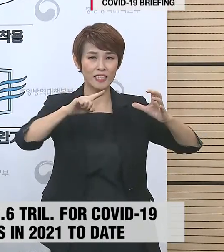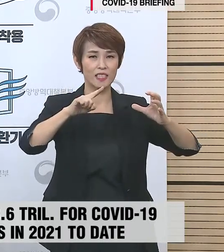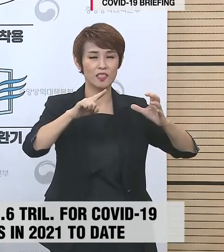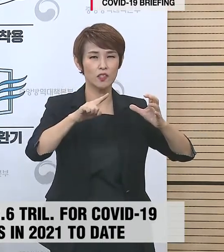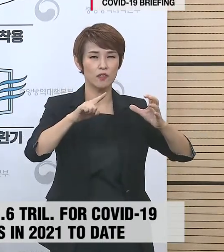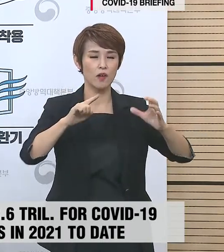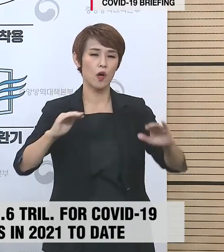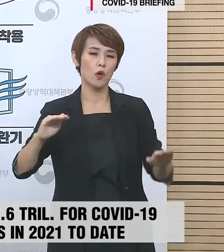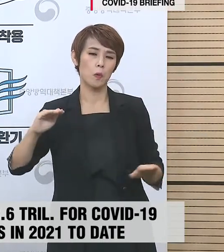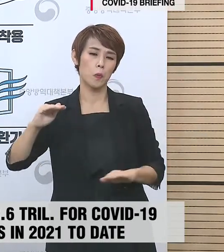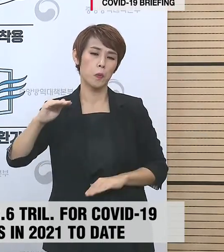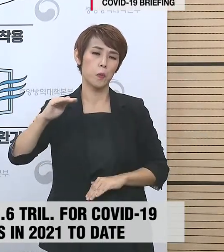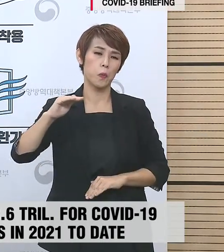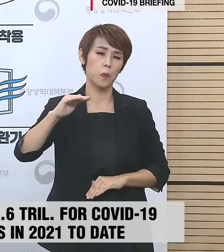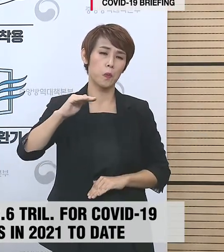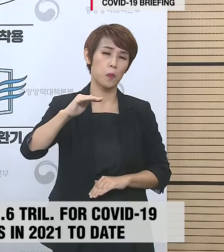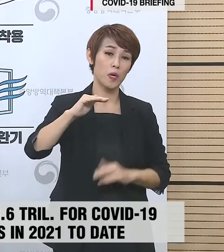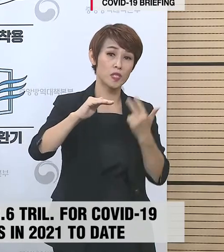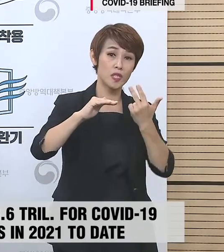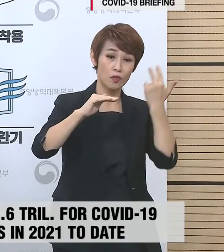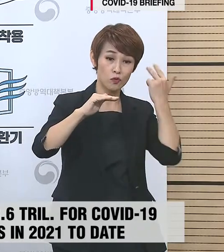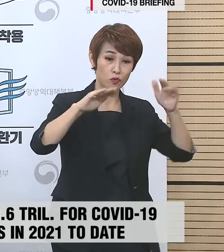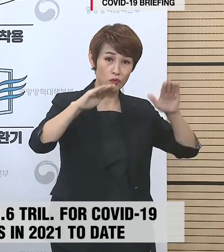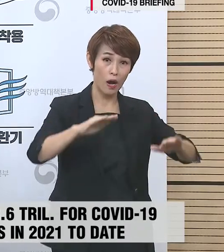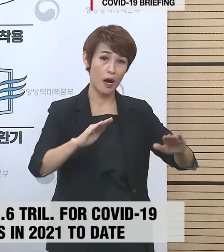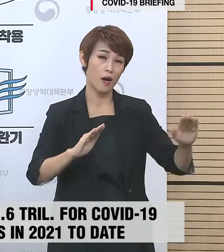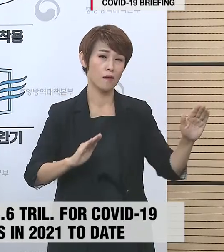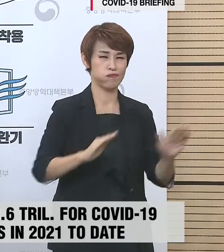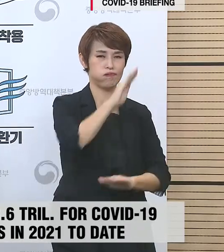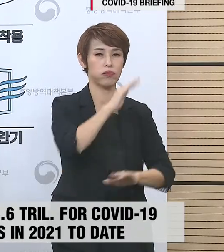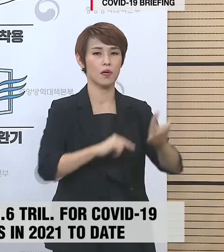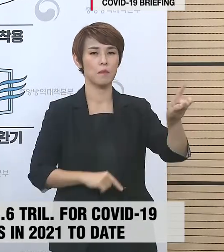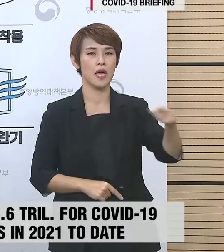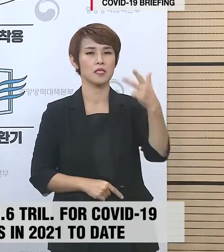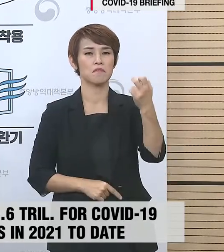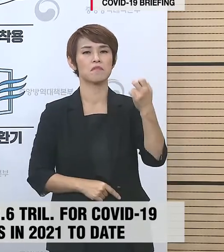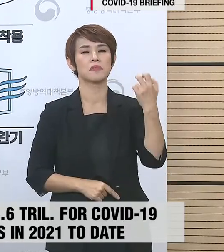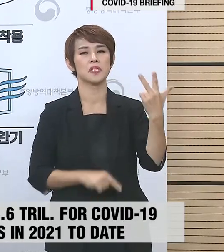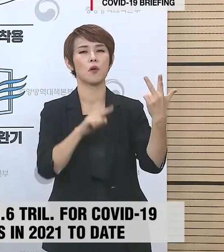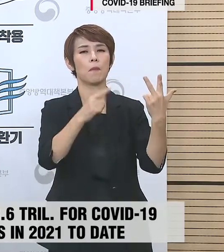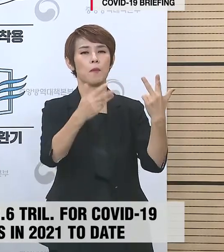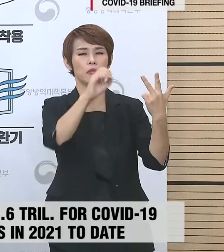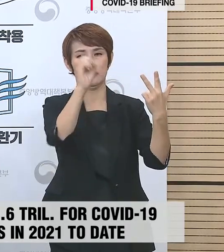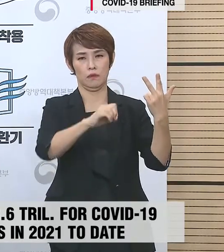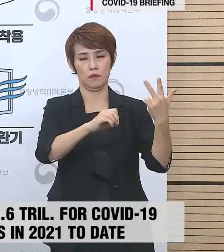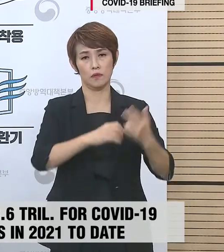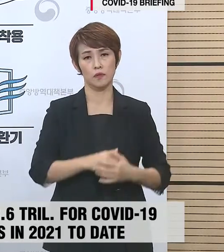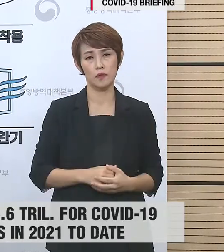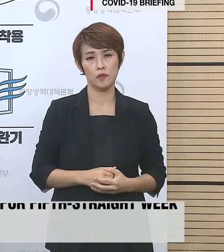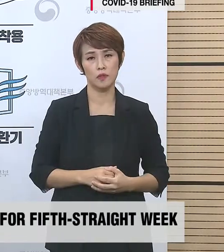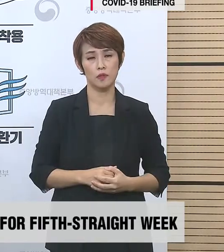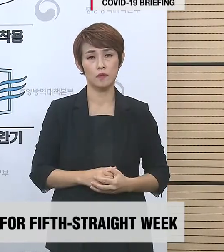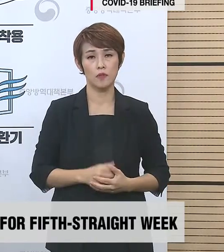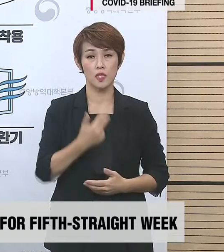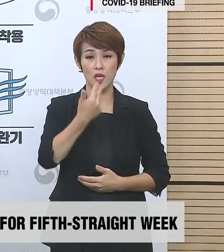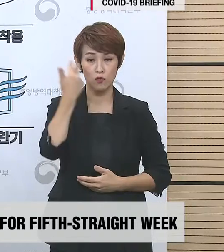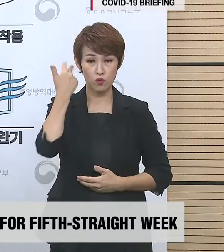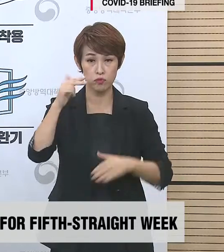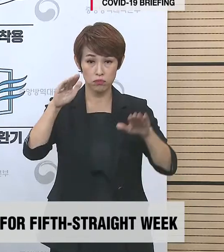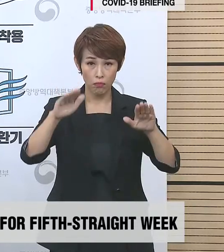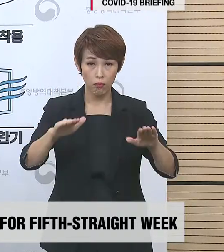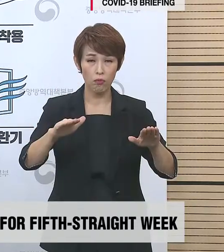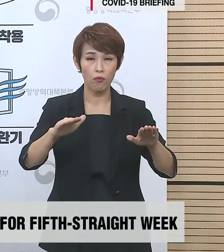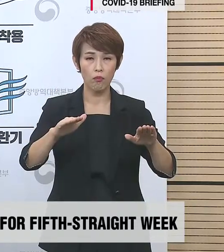year, while its fatality has dropped slightly. And France as well, they have seen also seen about